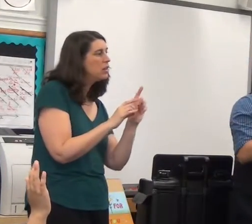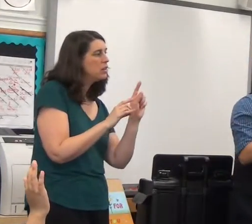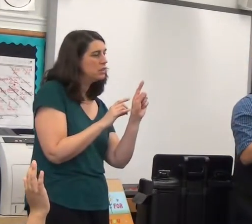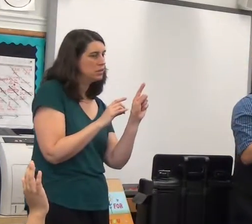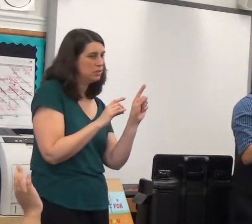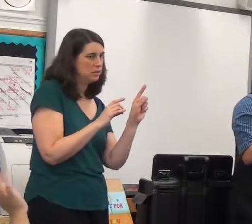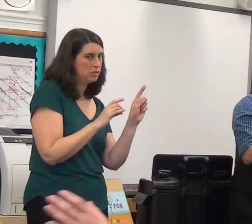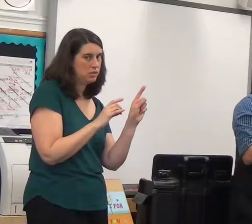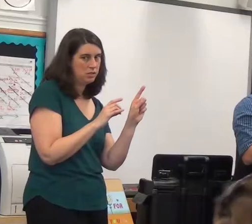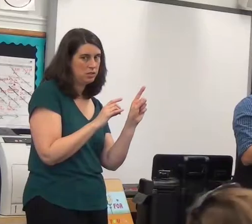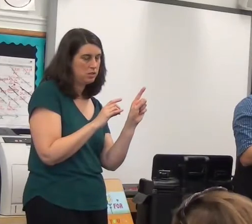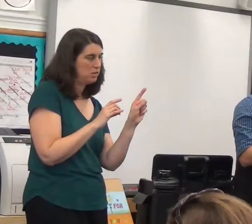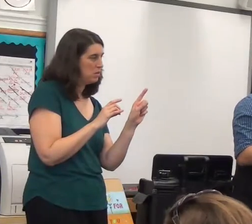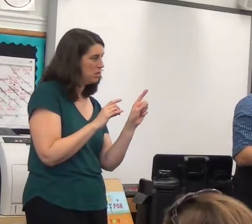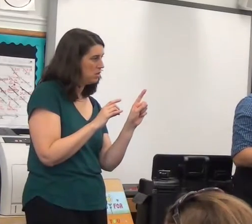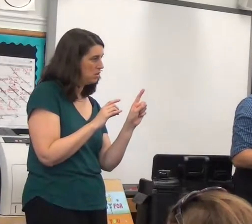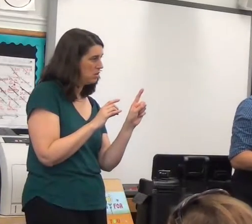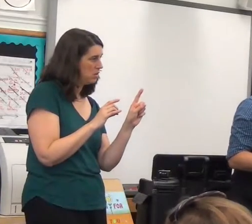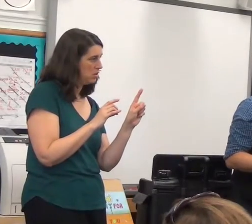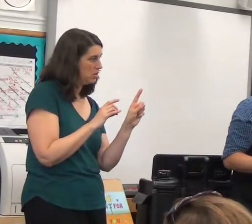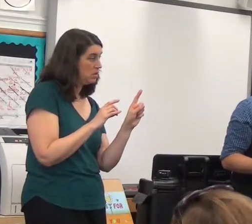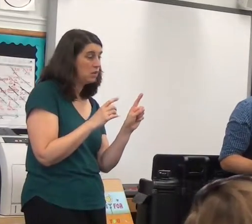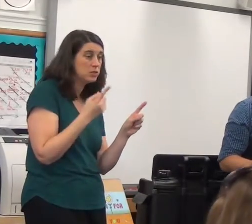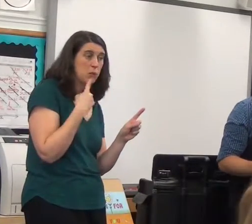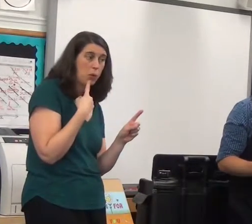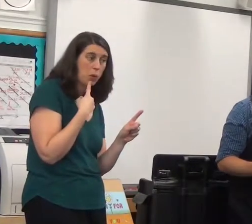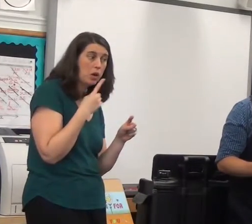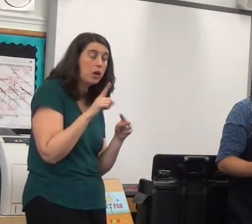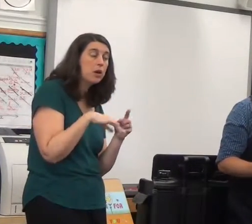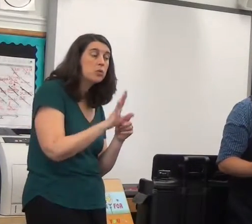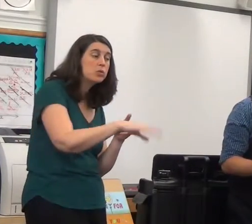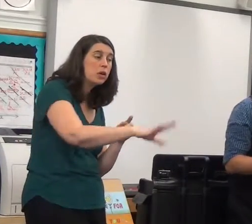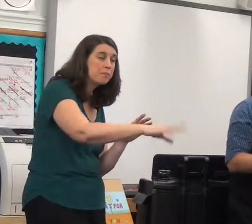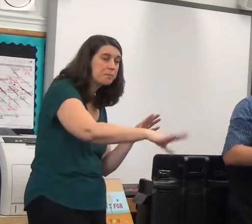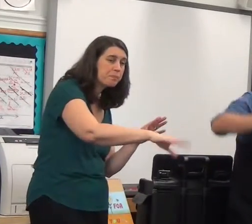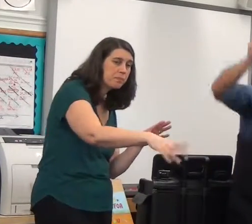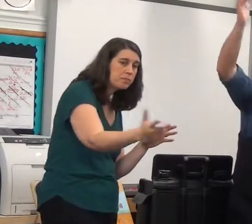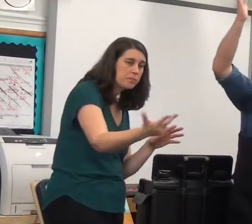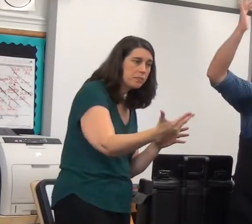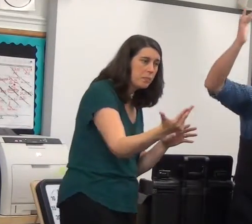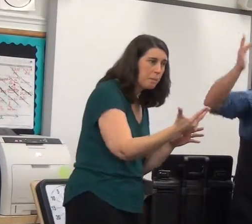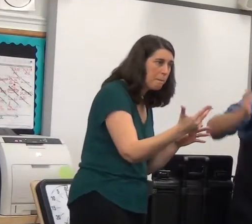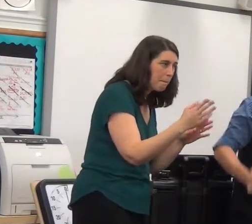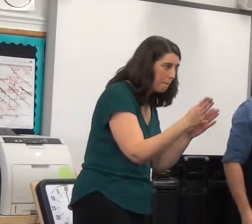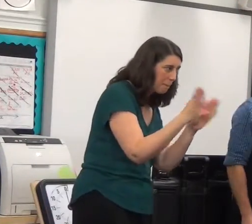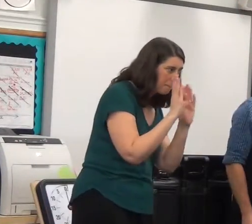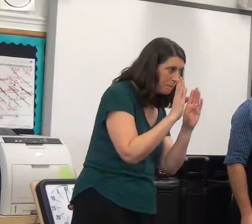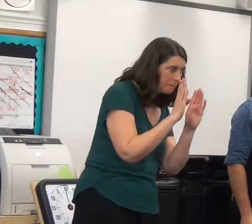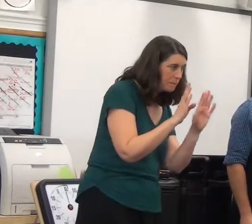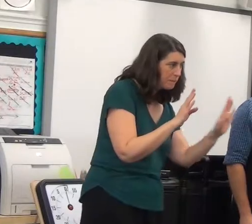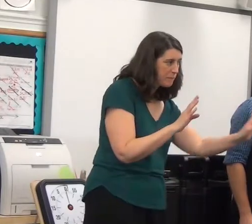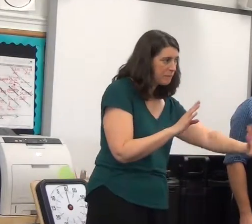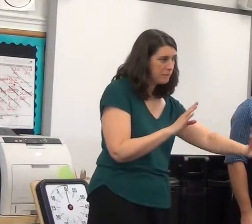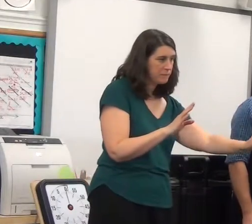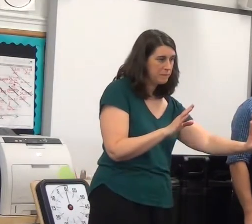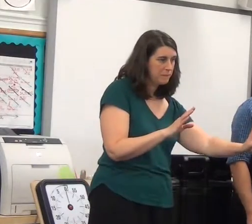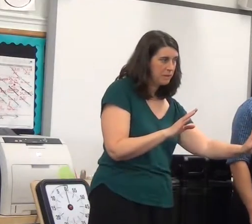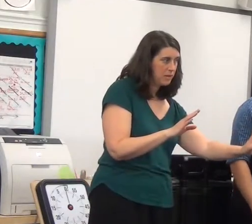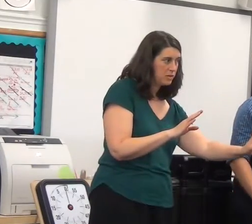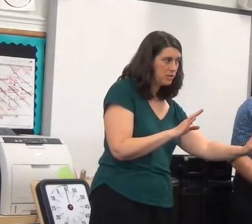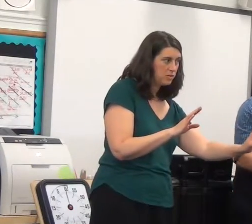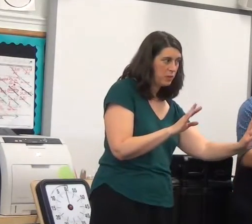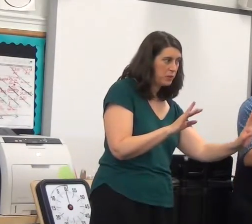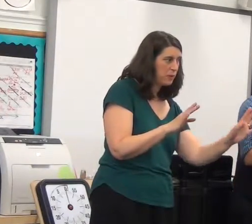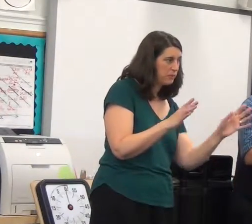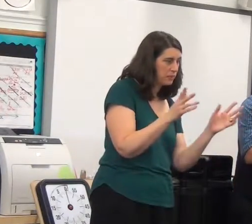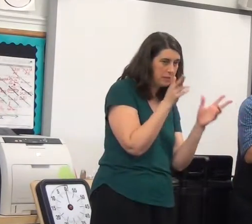going to say these three cards. When you hear your card, you're going to put your hand down. Are you